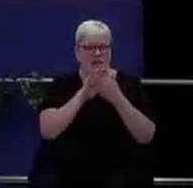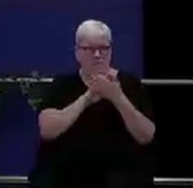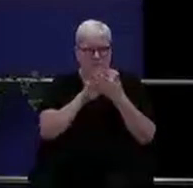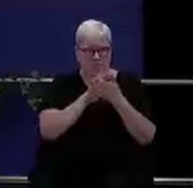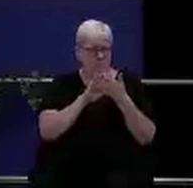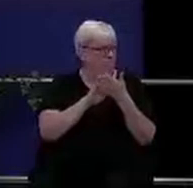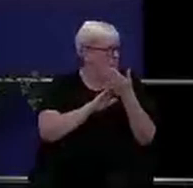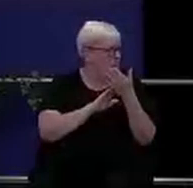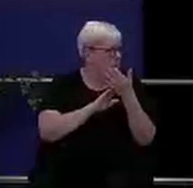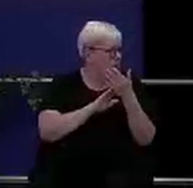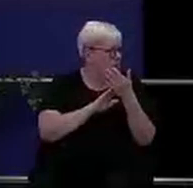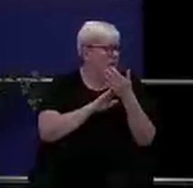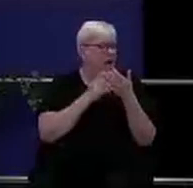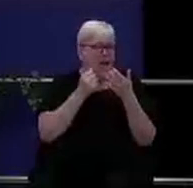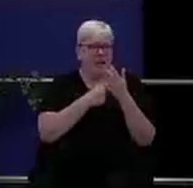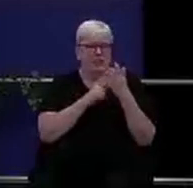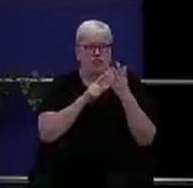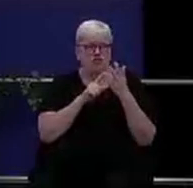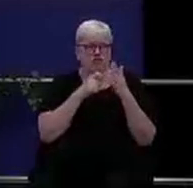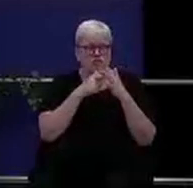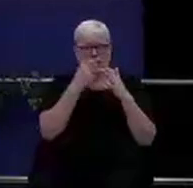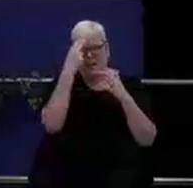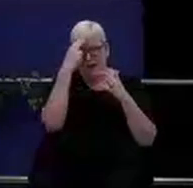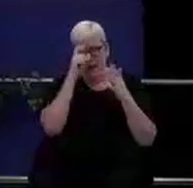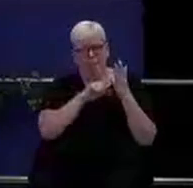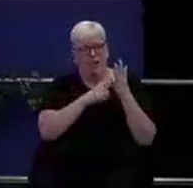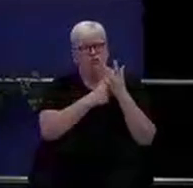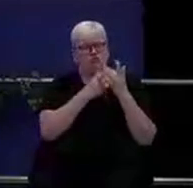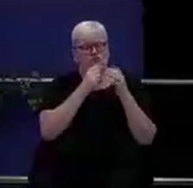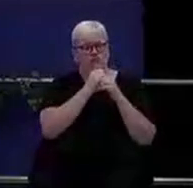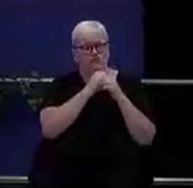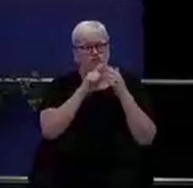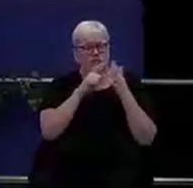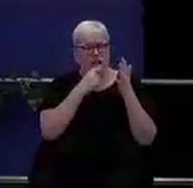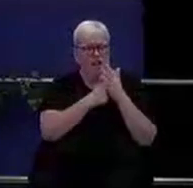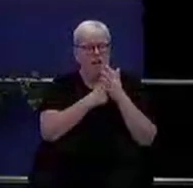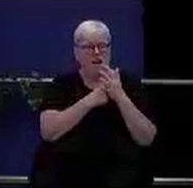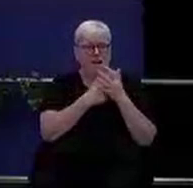No, that's right. No, I dedicated my last book to my dear rook.